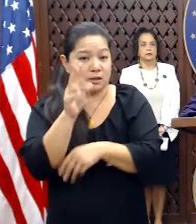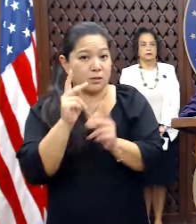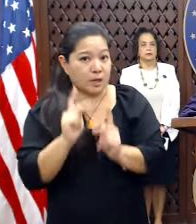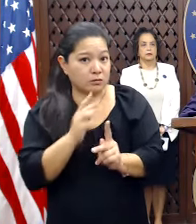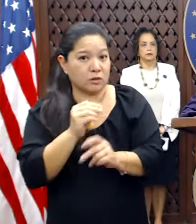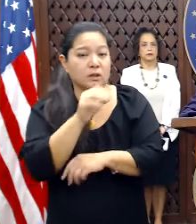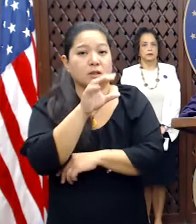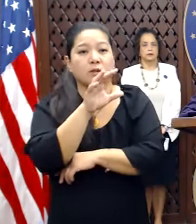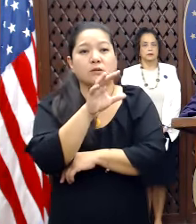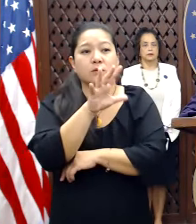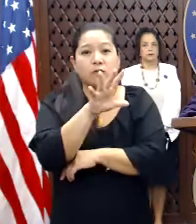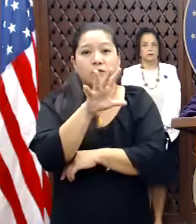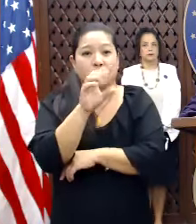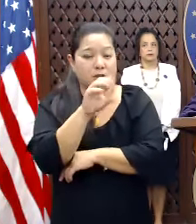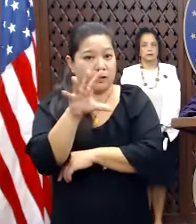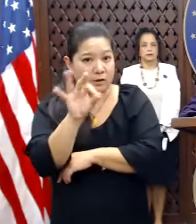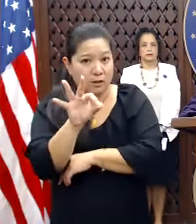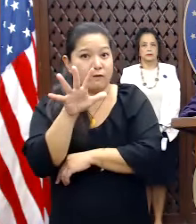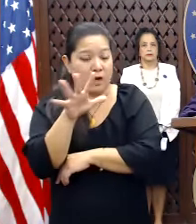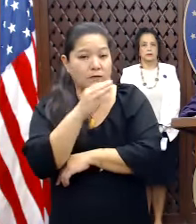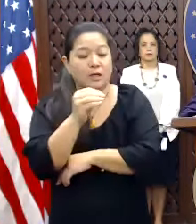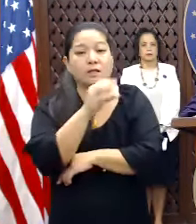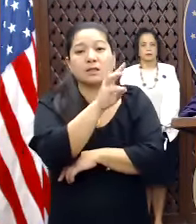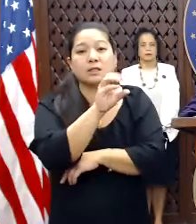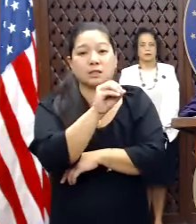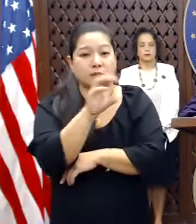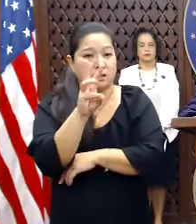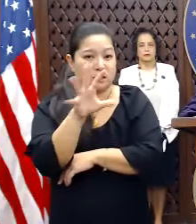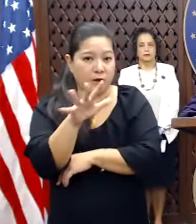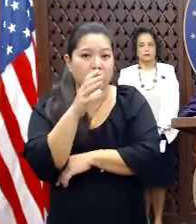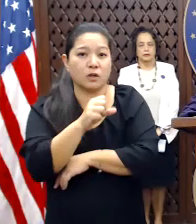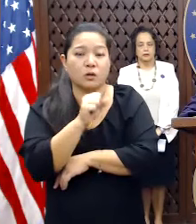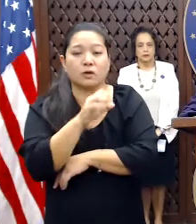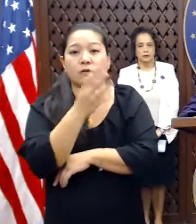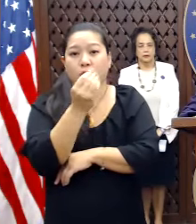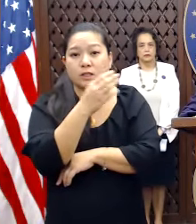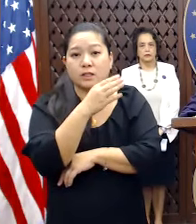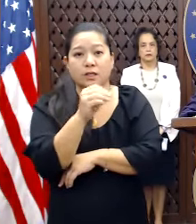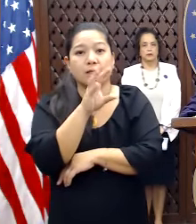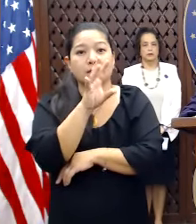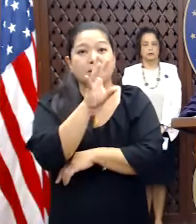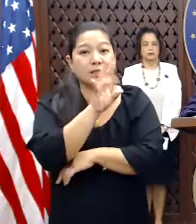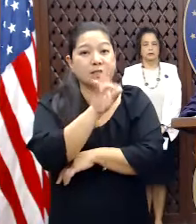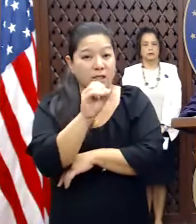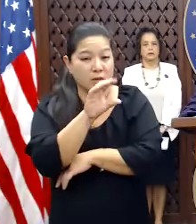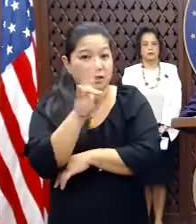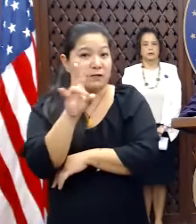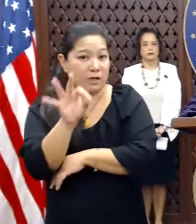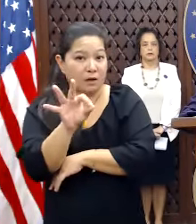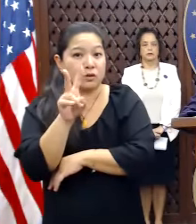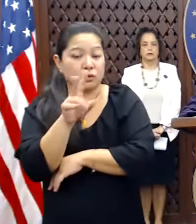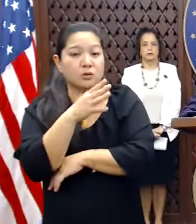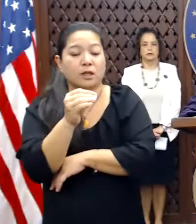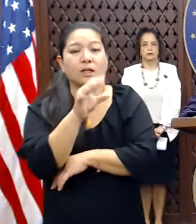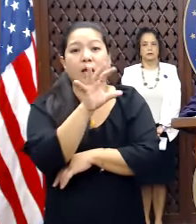5. 60 to 69, 14. 70 to 79, 2. 80 to 89 years of age,